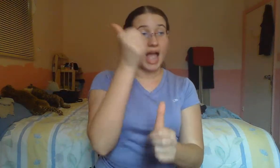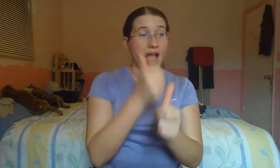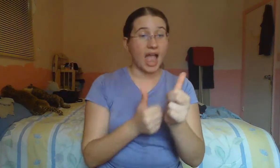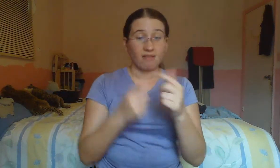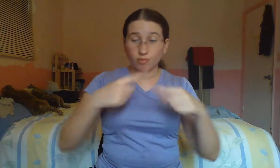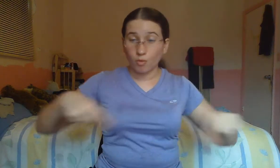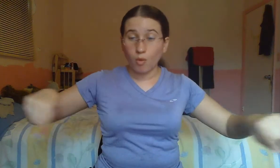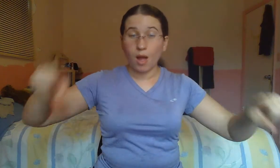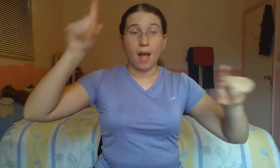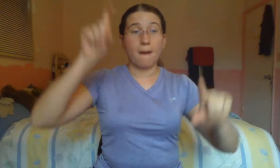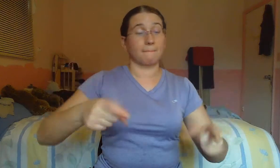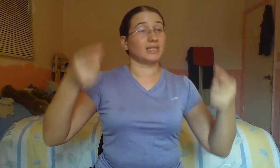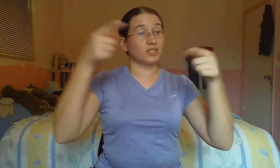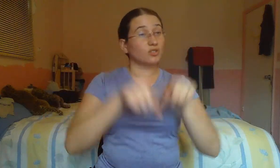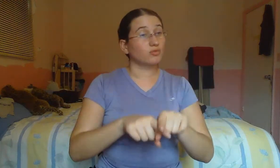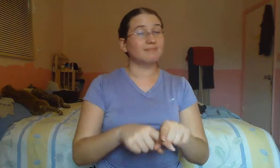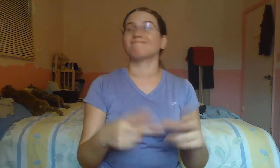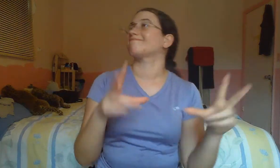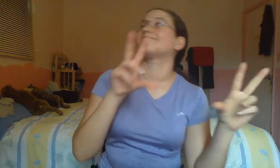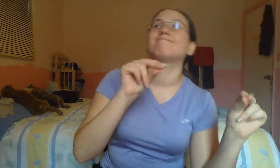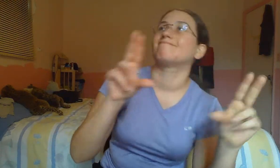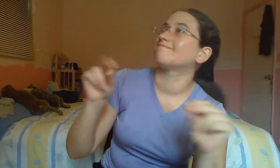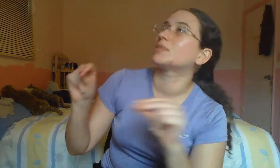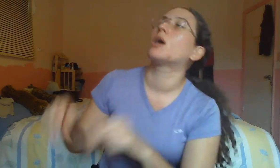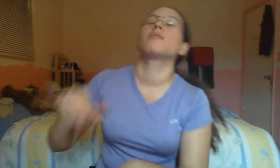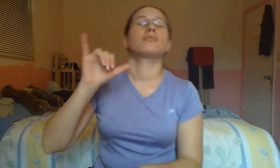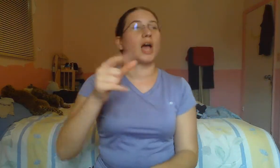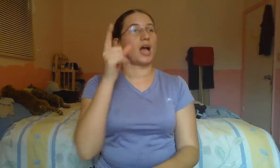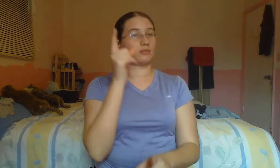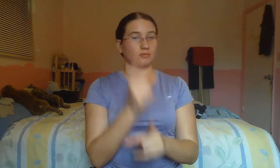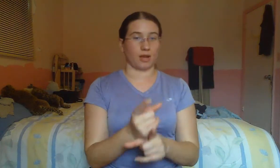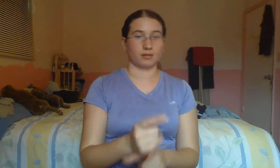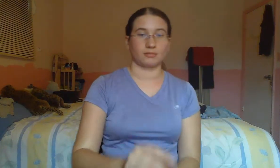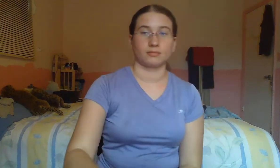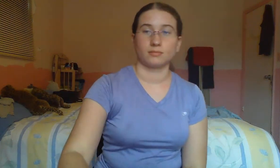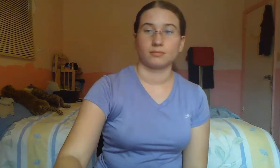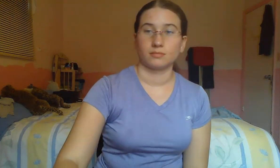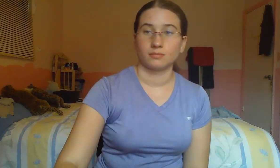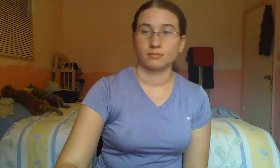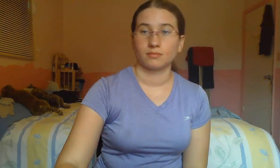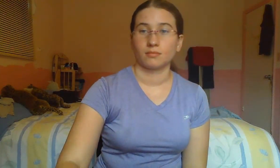No. We do not all have to agree. Do you have to back up what you feel